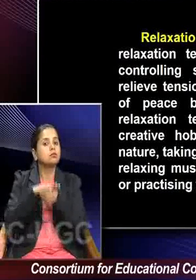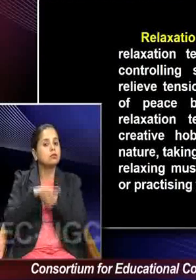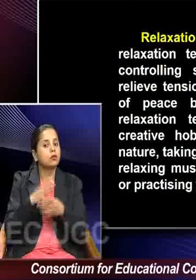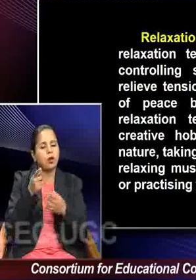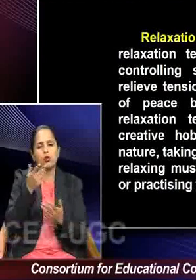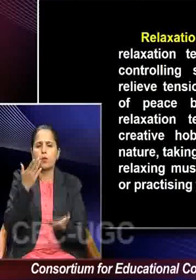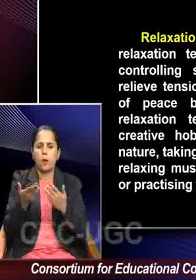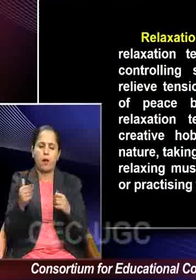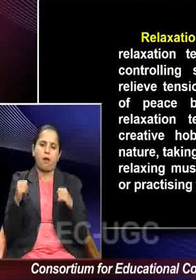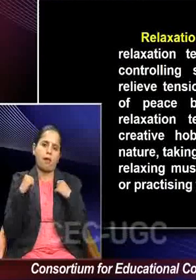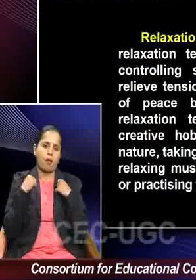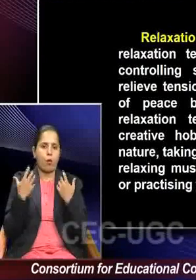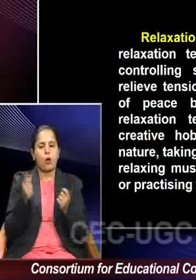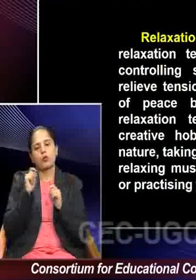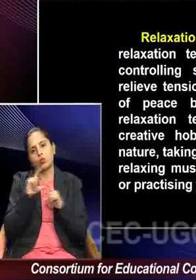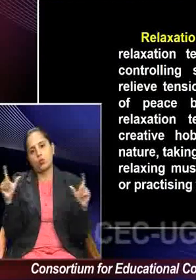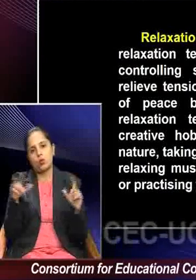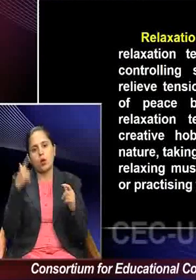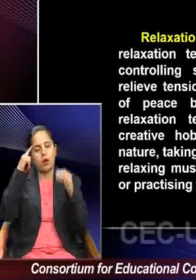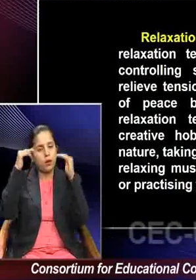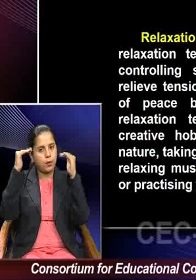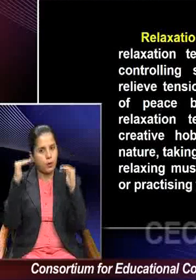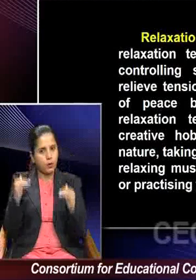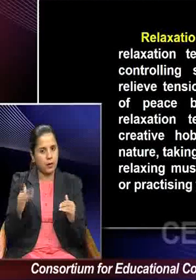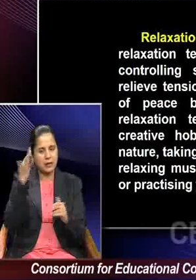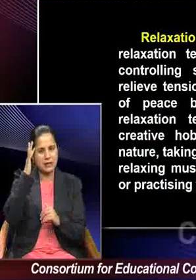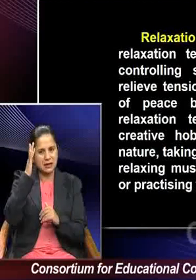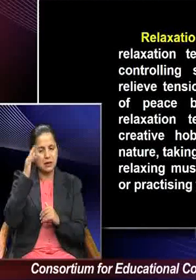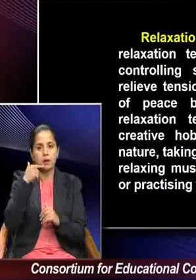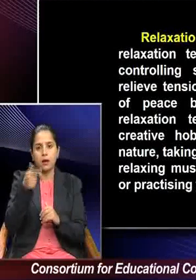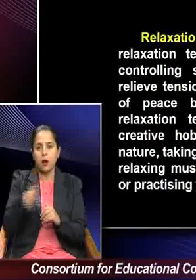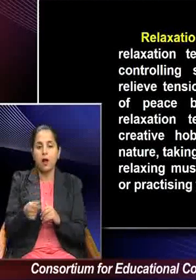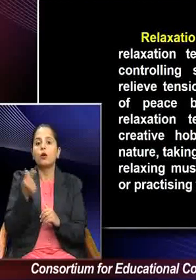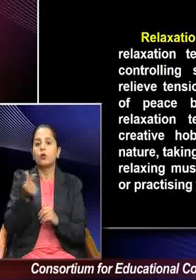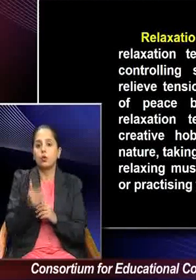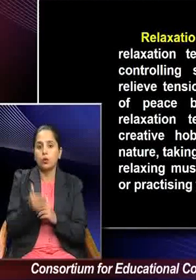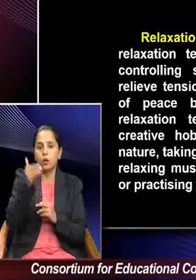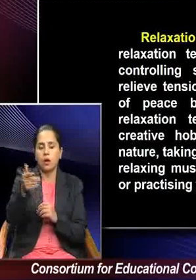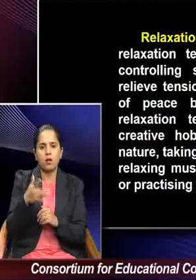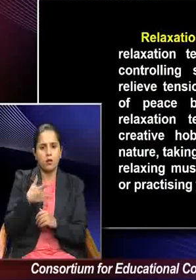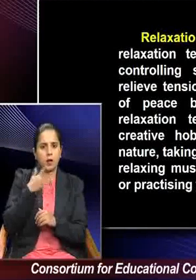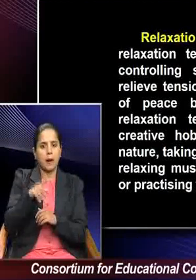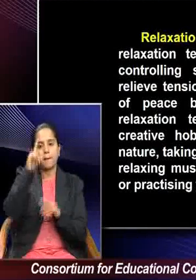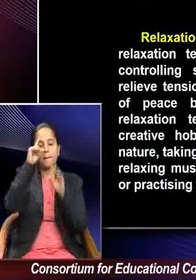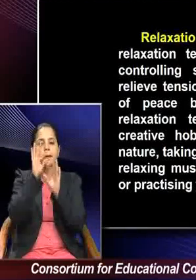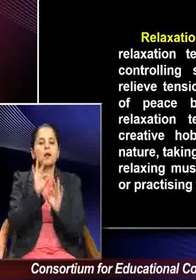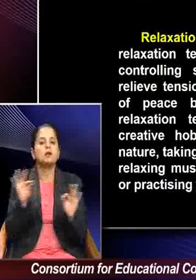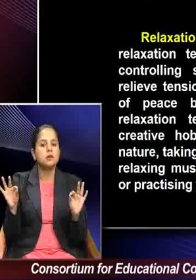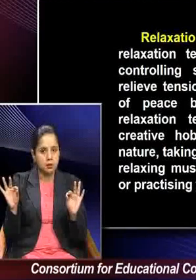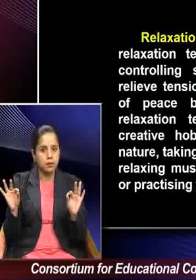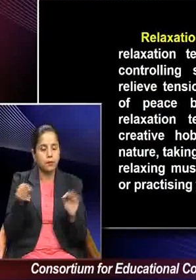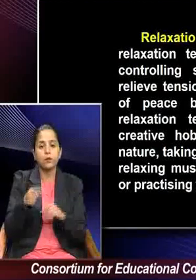may relax, relieve the tension, and cultivate a sense of peace